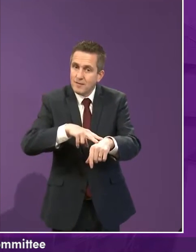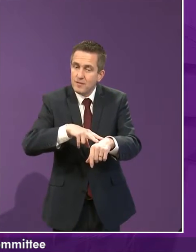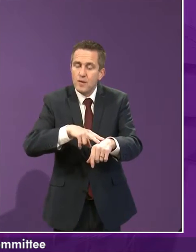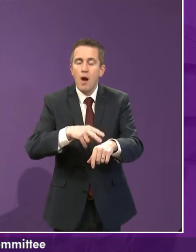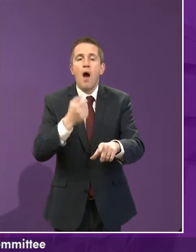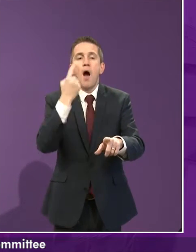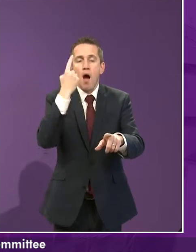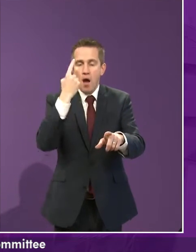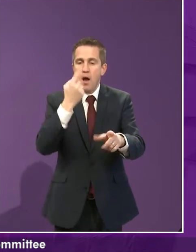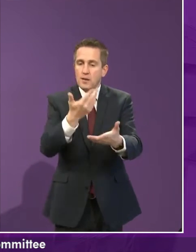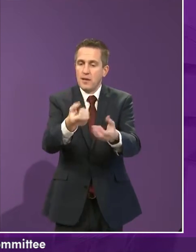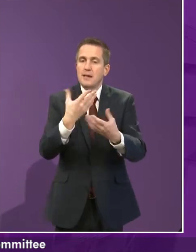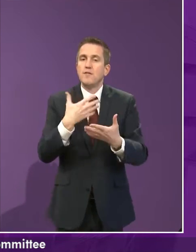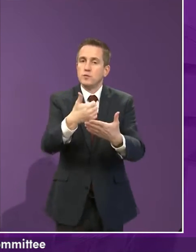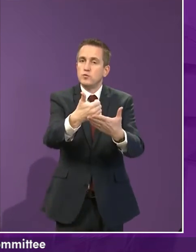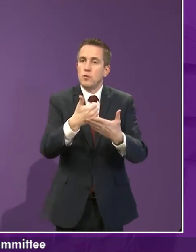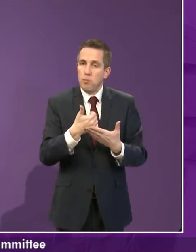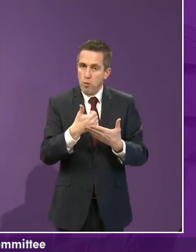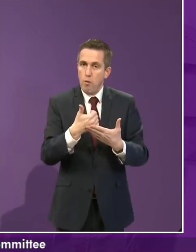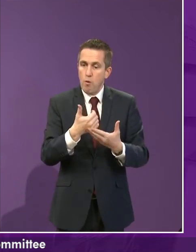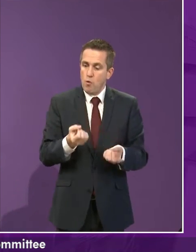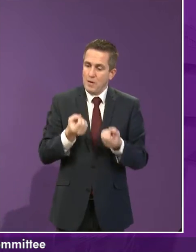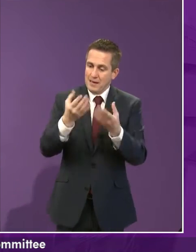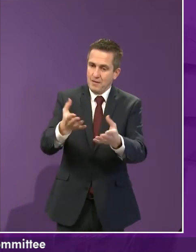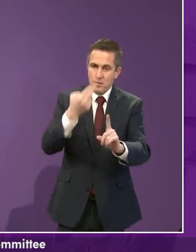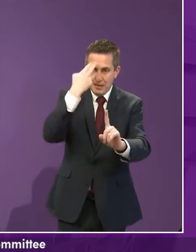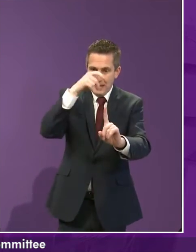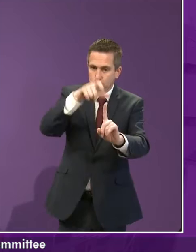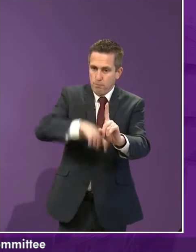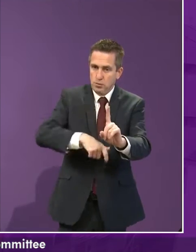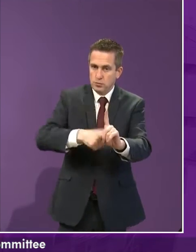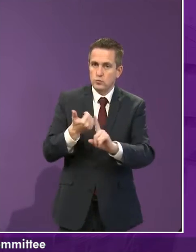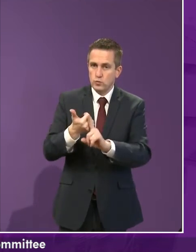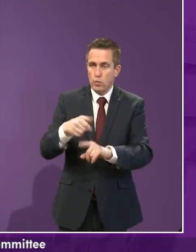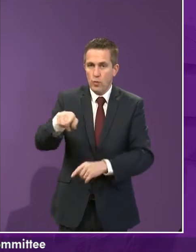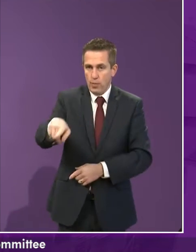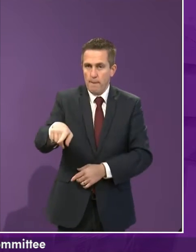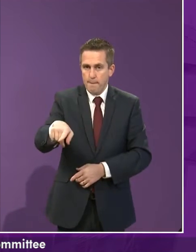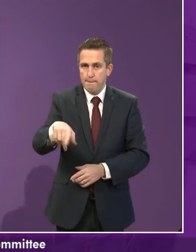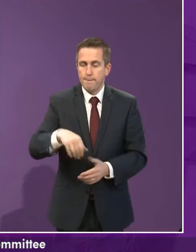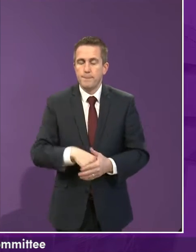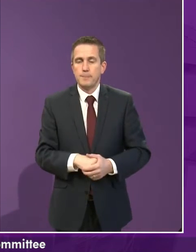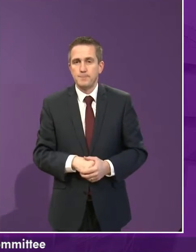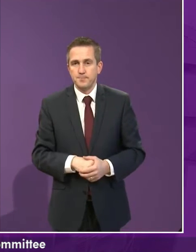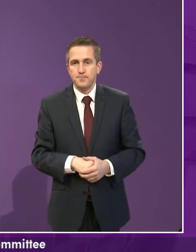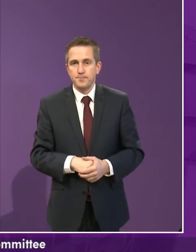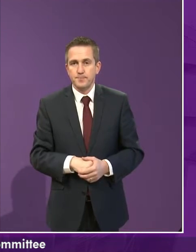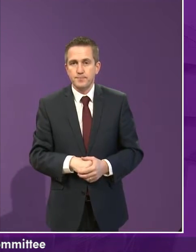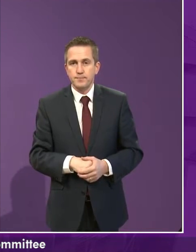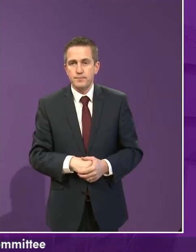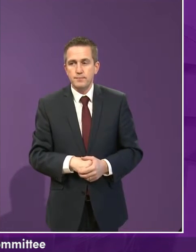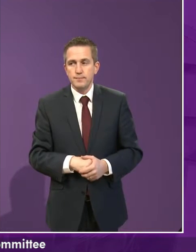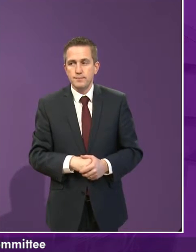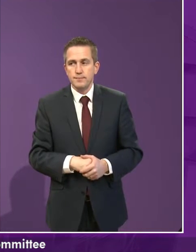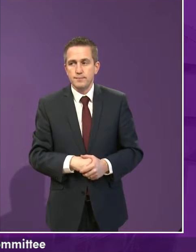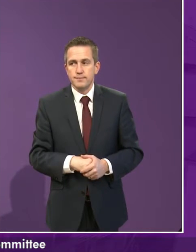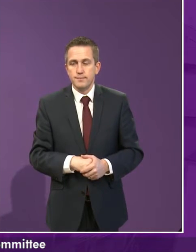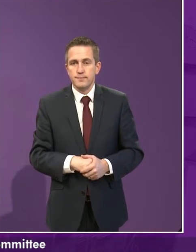into place, and again they're given a named contact from that. But what we certainly find is that